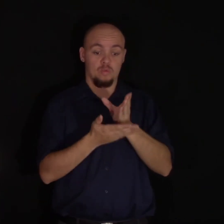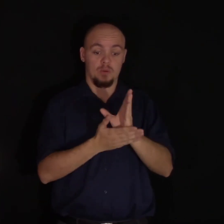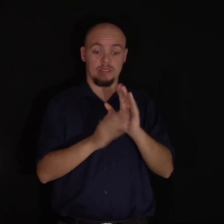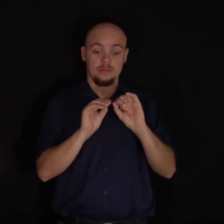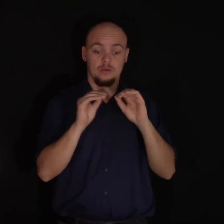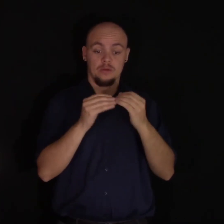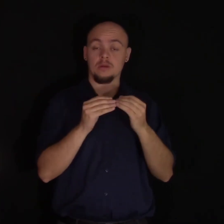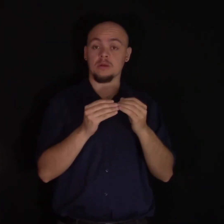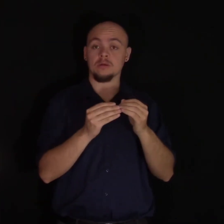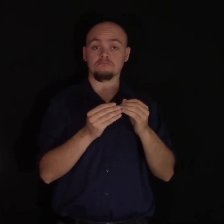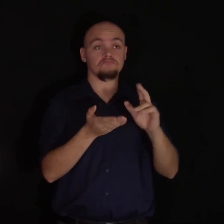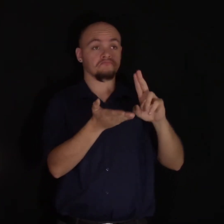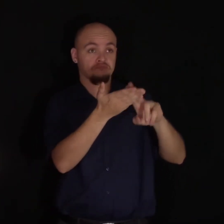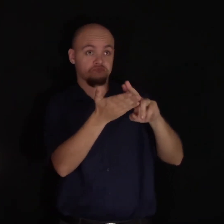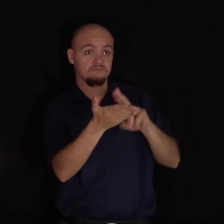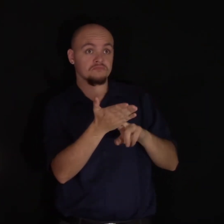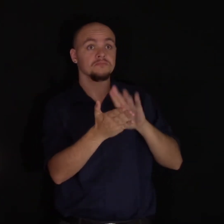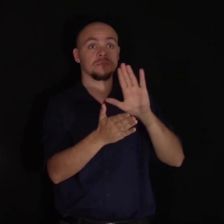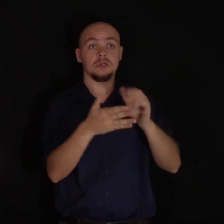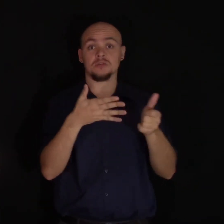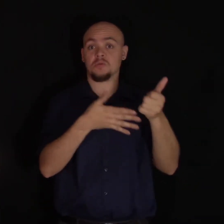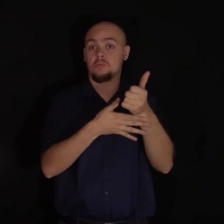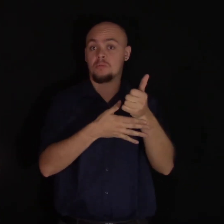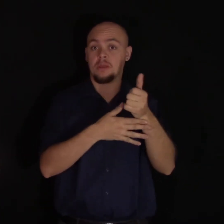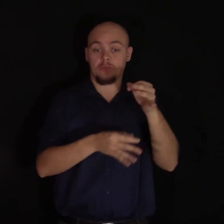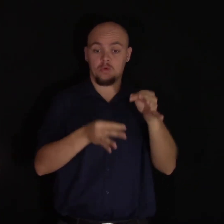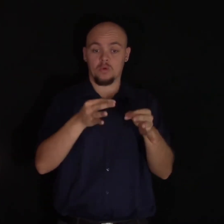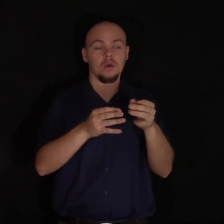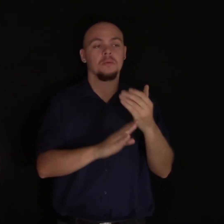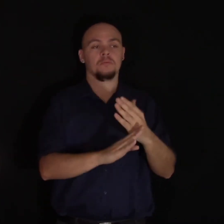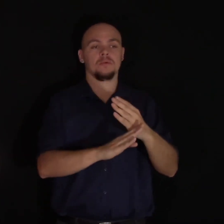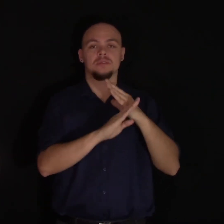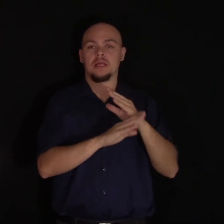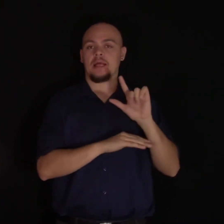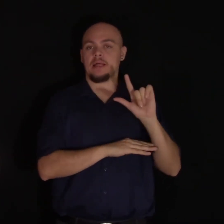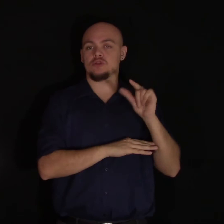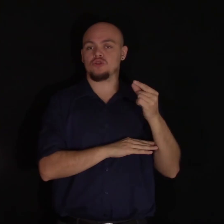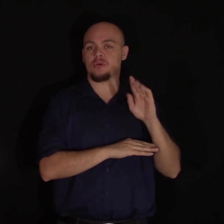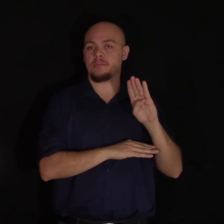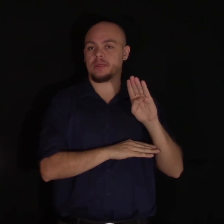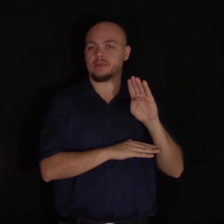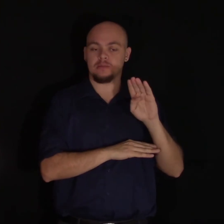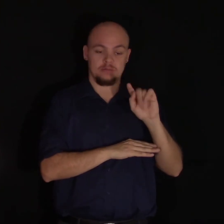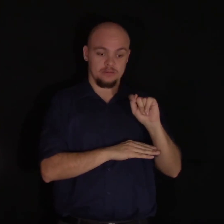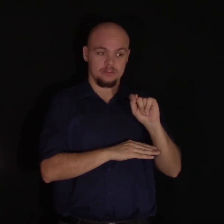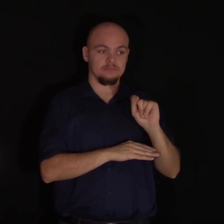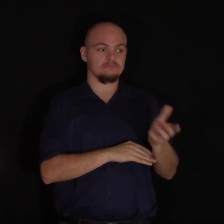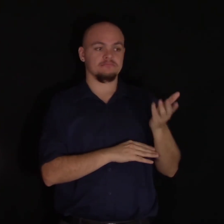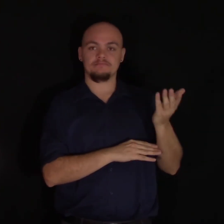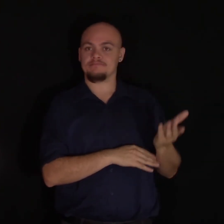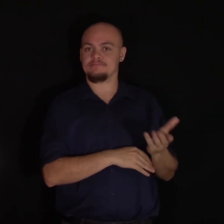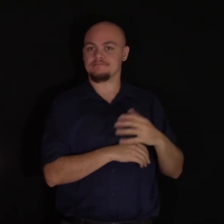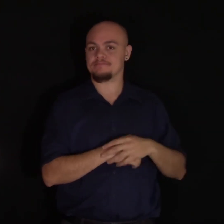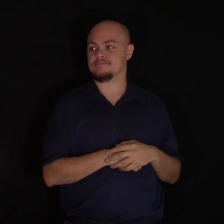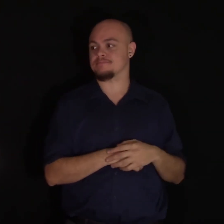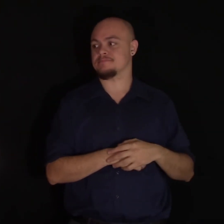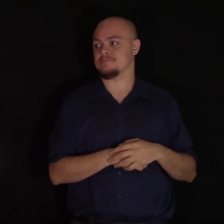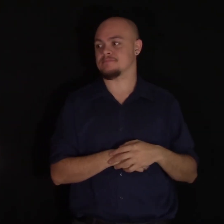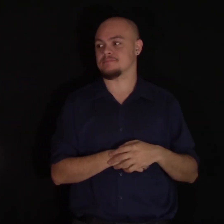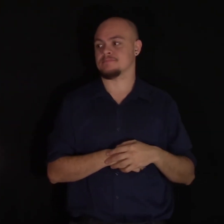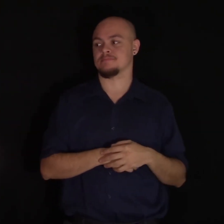successfully petitioned the Nepali Supreme Court to protect against LGBT discrimination. Here's Bhumika. Most of the I'm